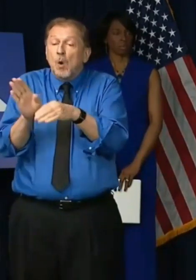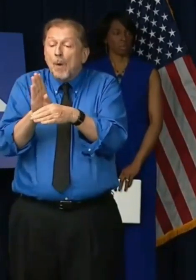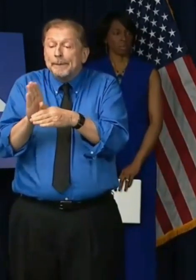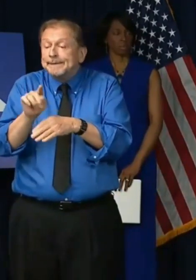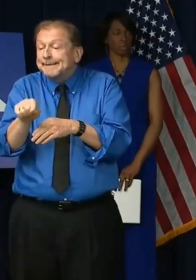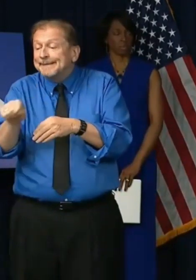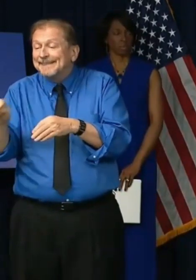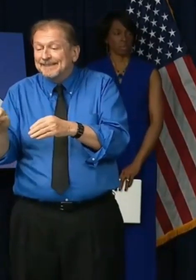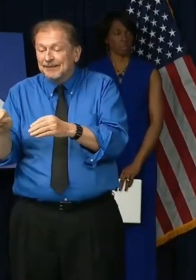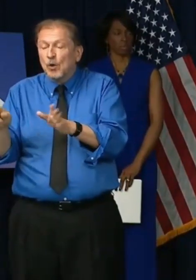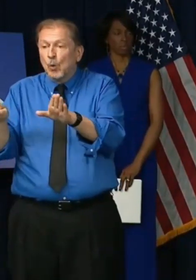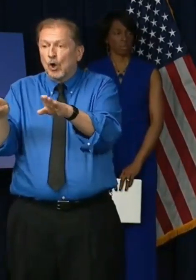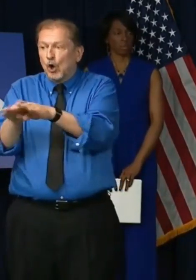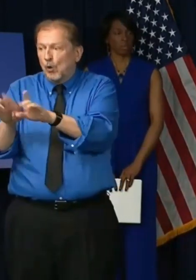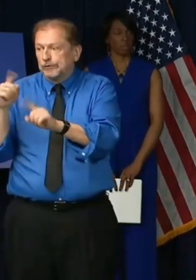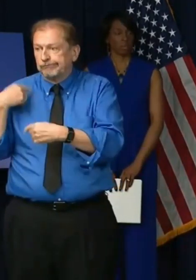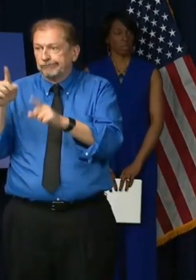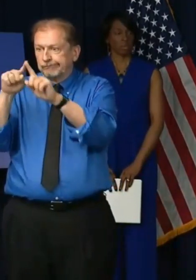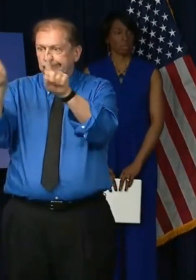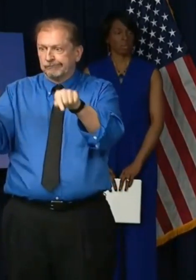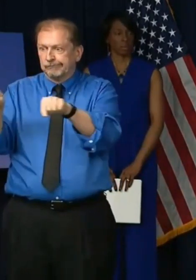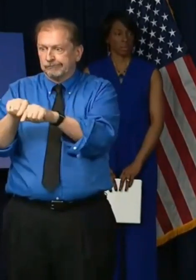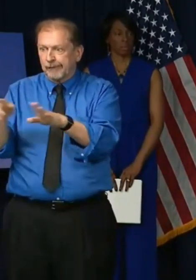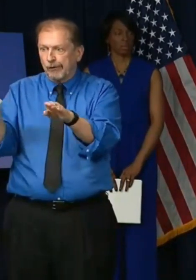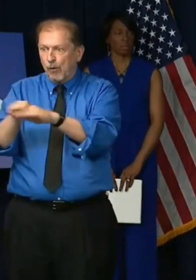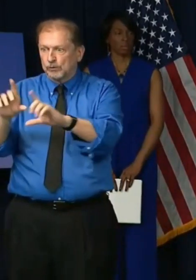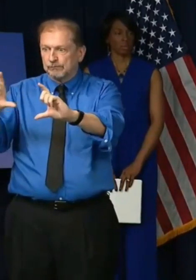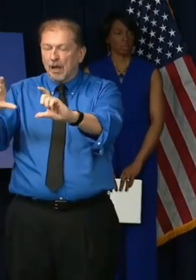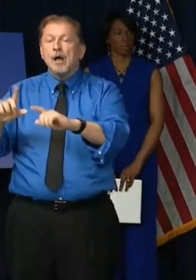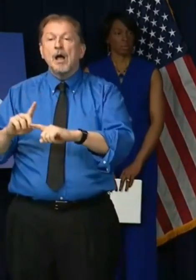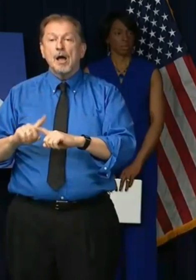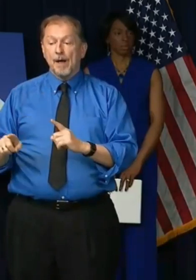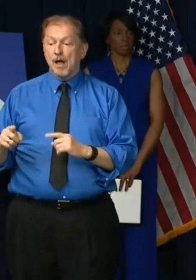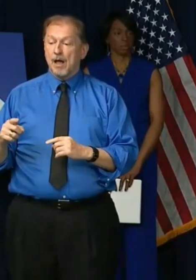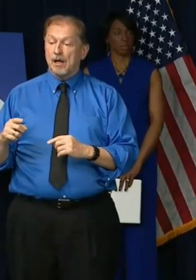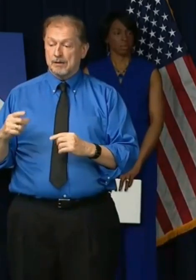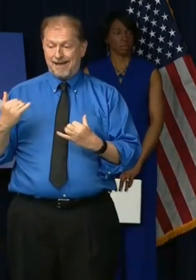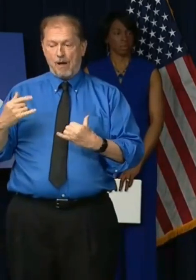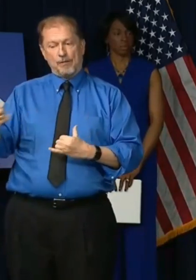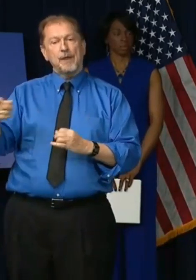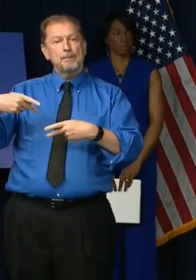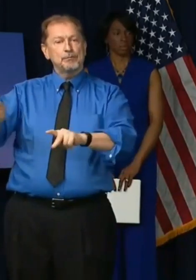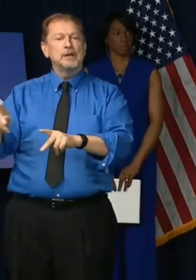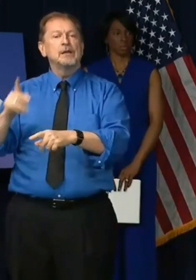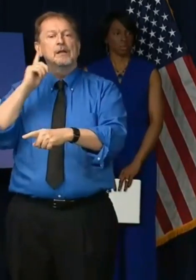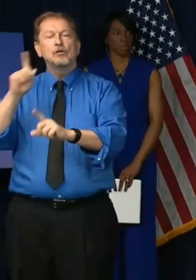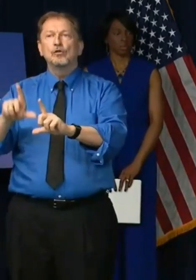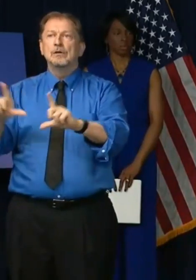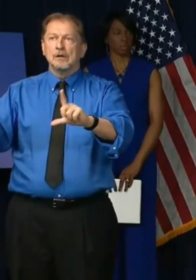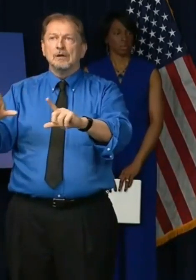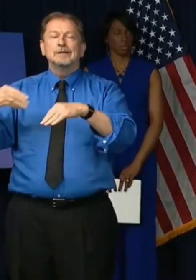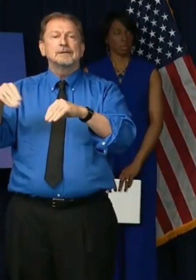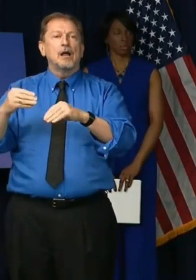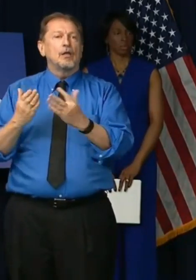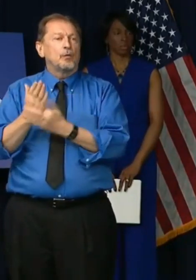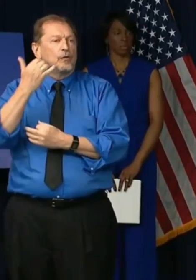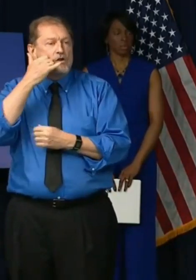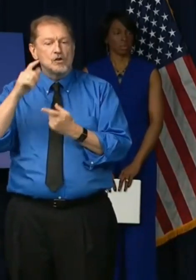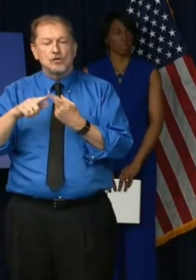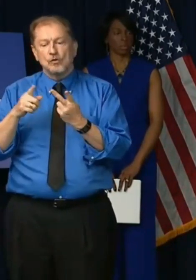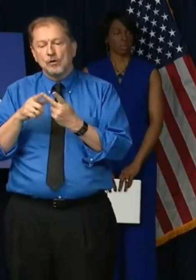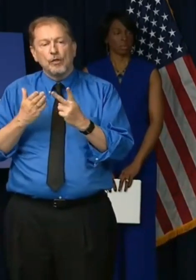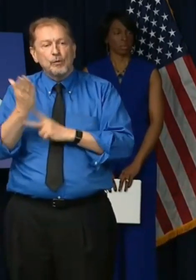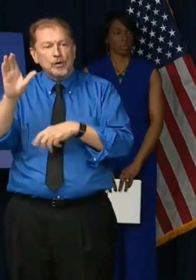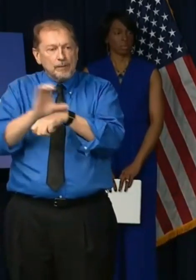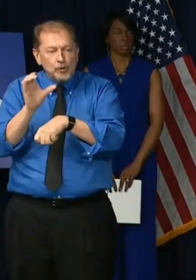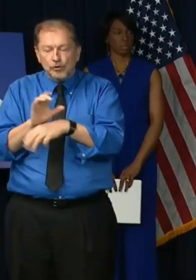businesses certainly can operate. Many of them have their own Facebook pages or e-commerce sites,